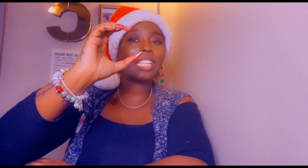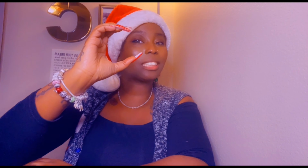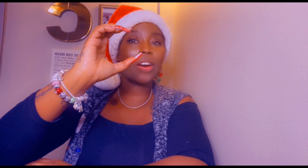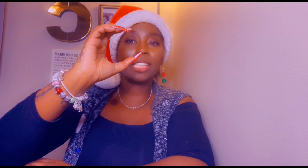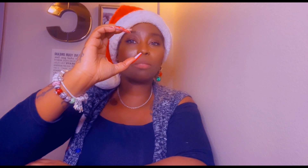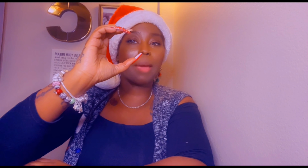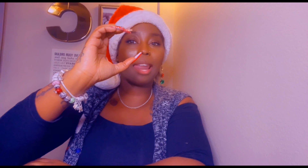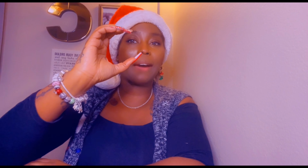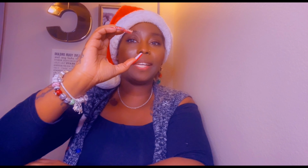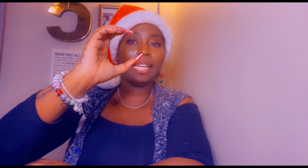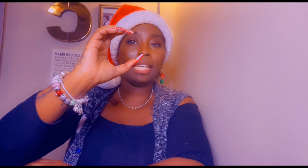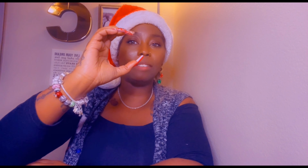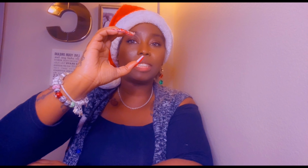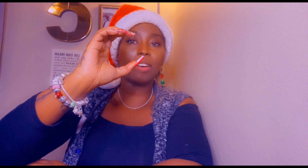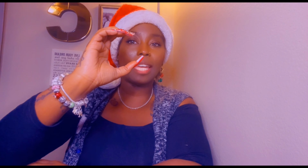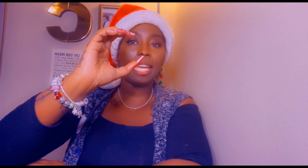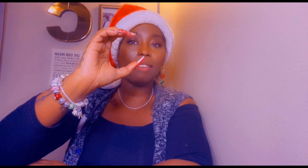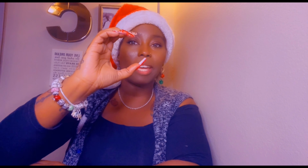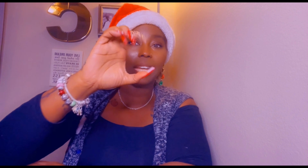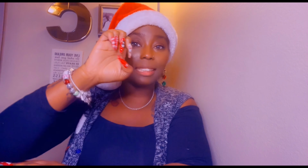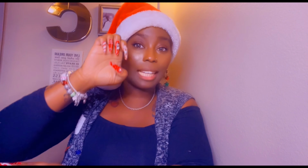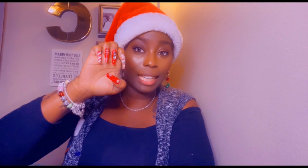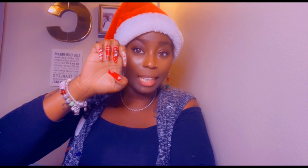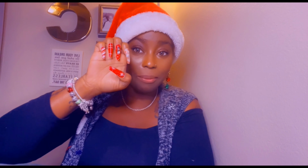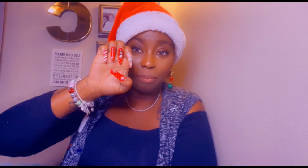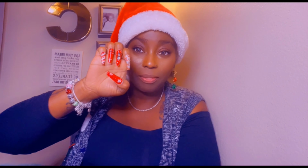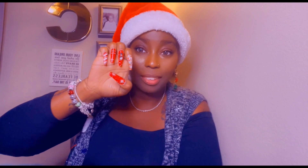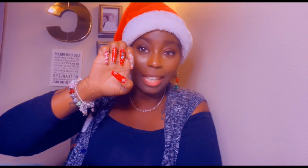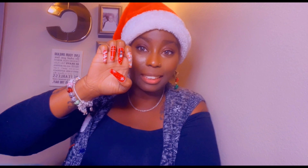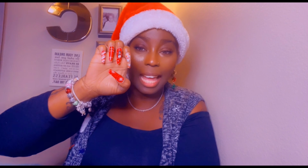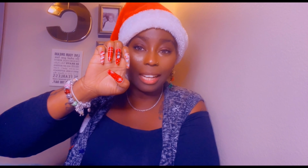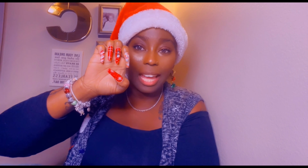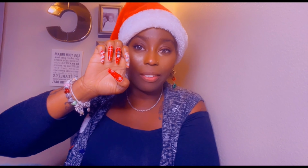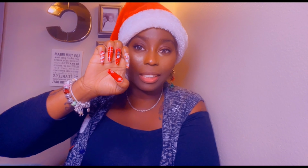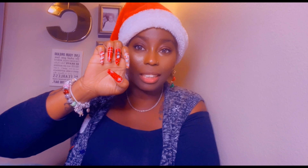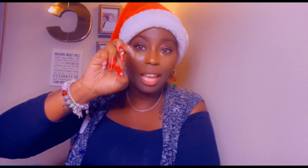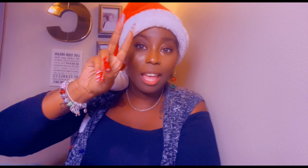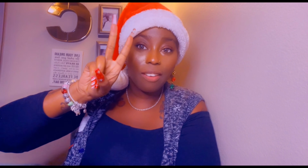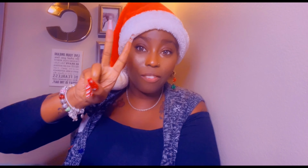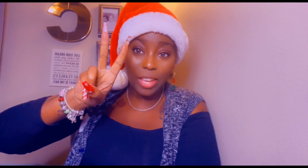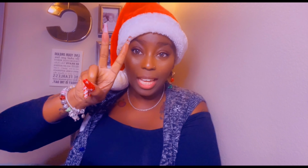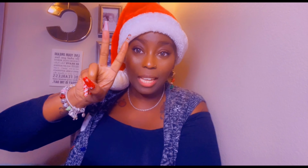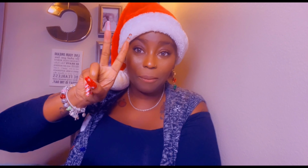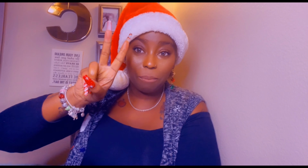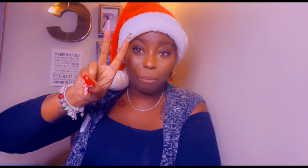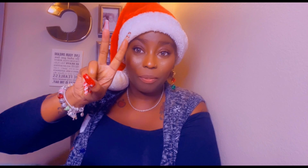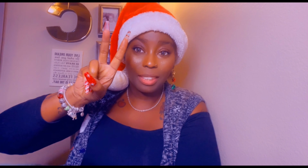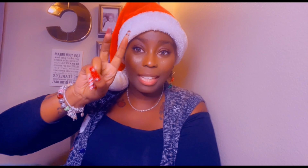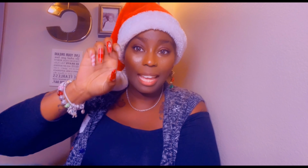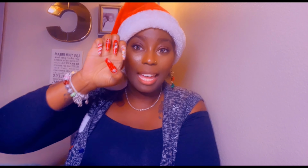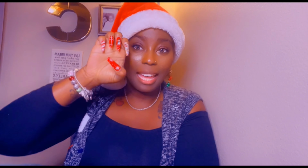just going to spell out Eve. So Eve is E in sign language, V,